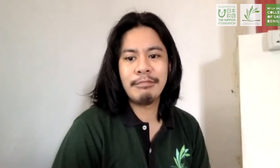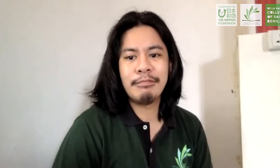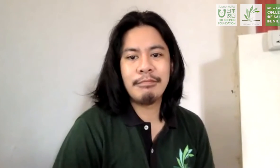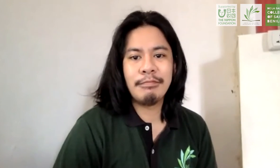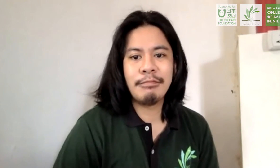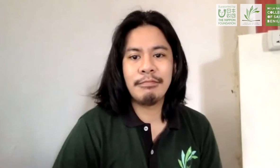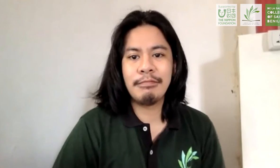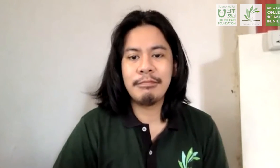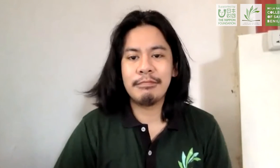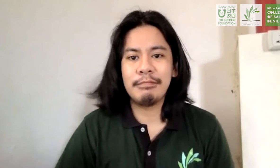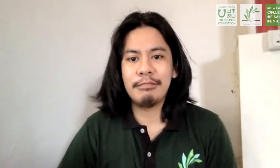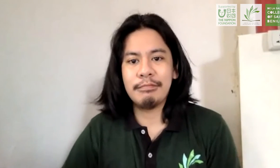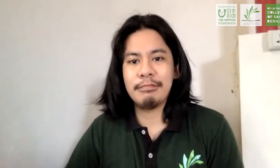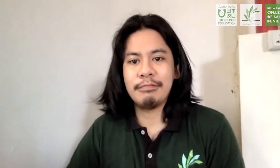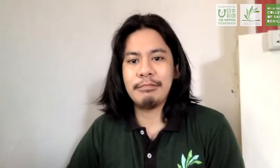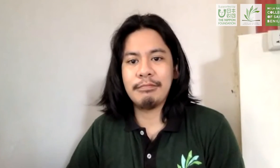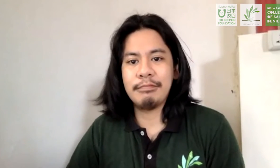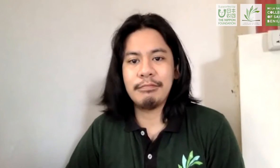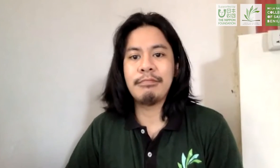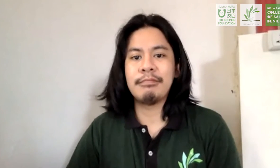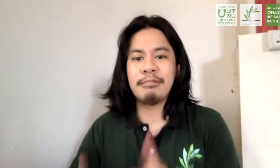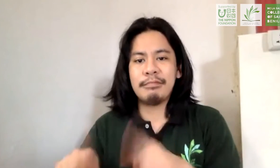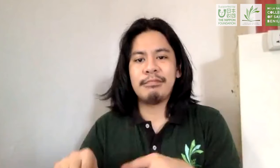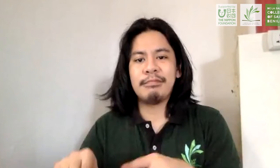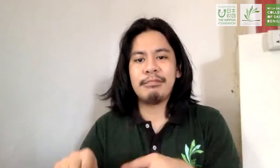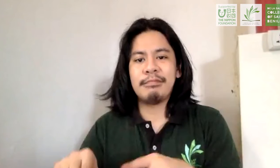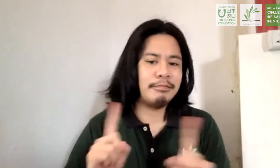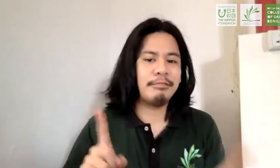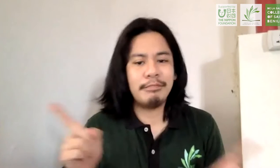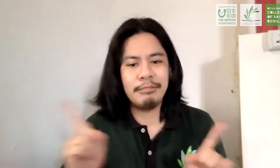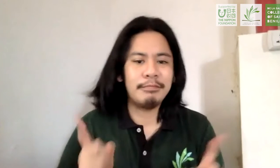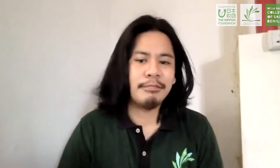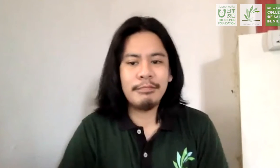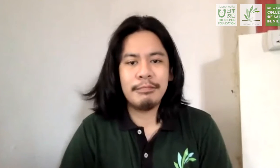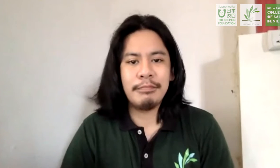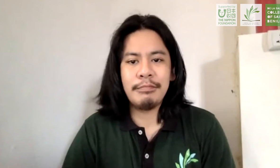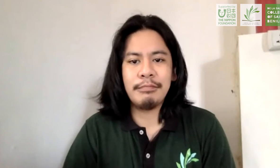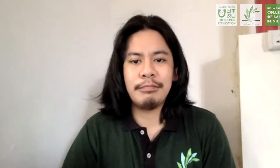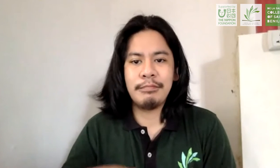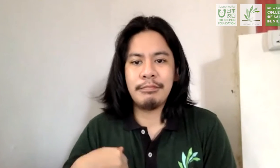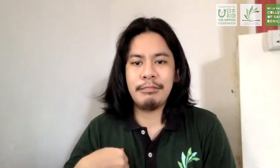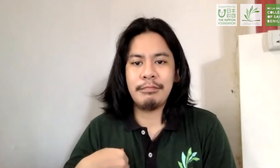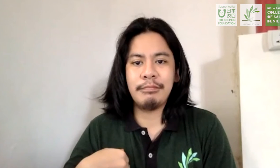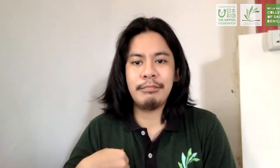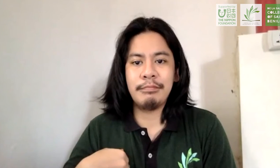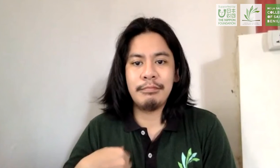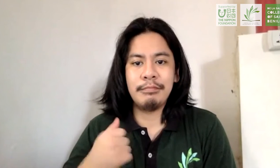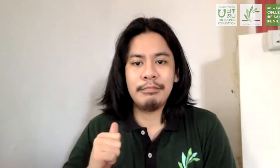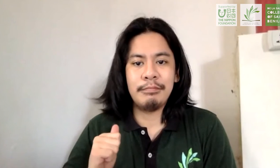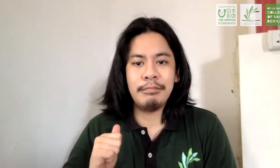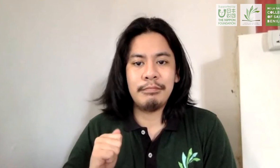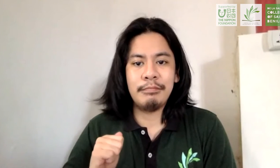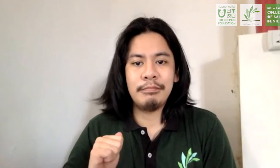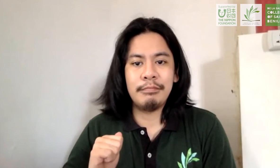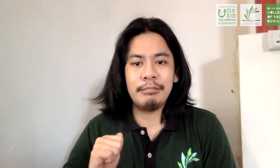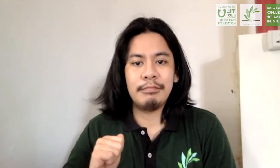they incorporate that sign answer. Mm. But most of the time, if it's just casual, they tend